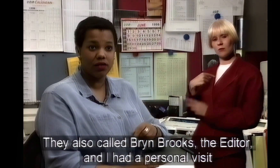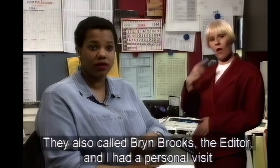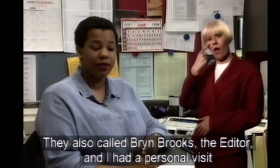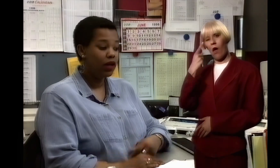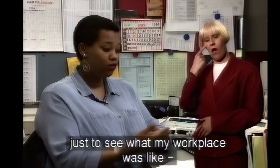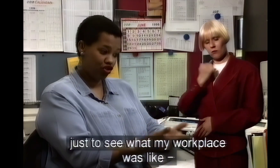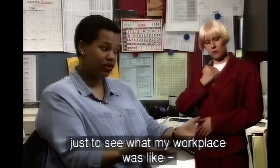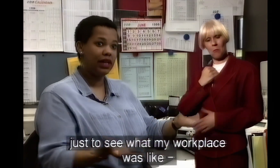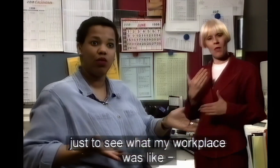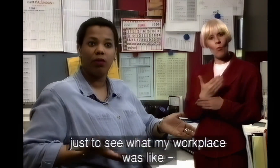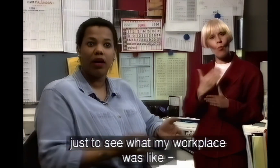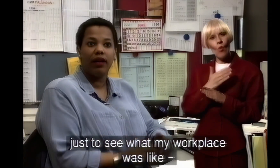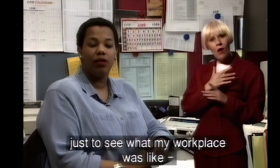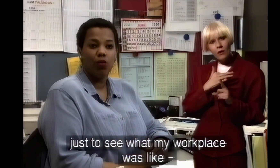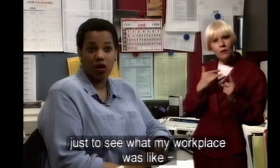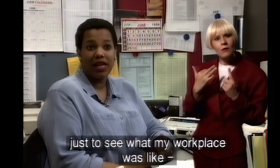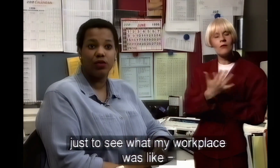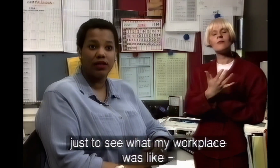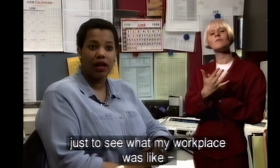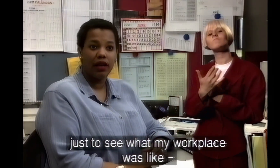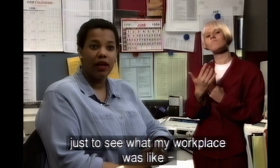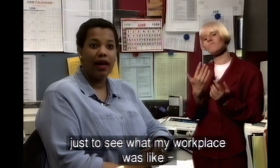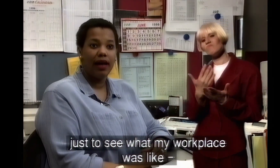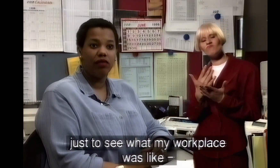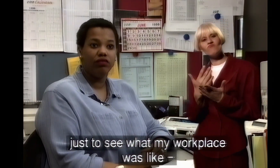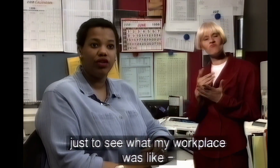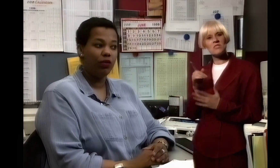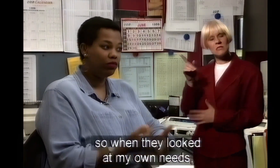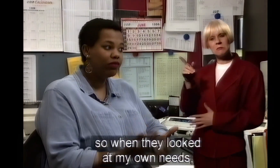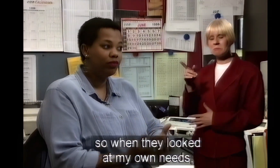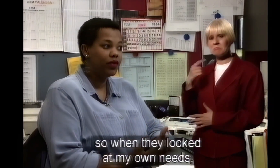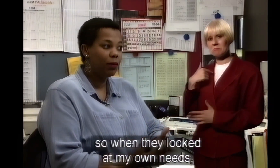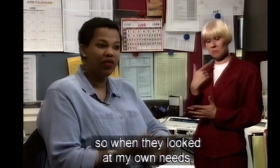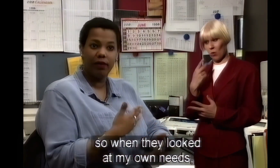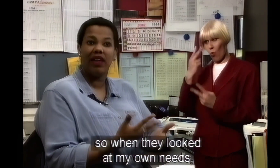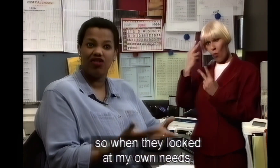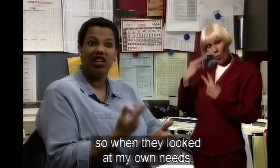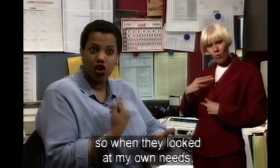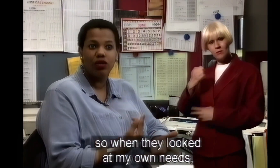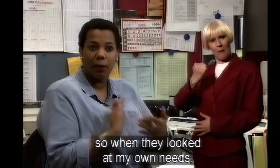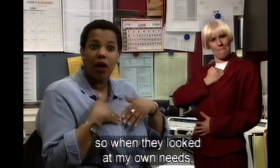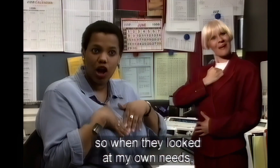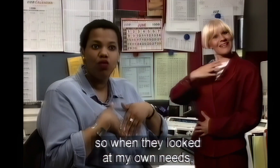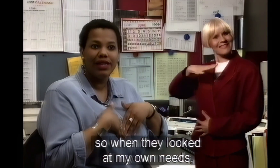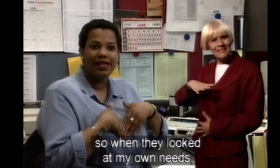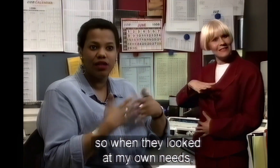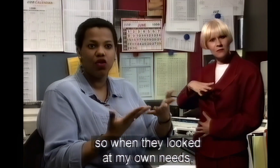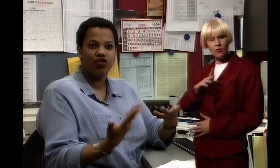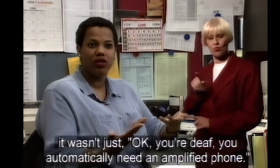person, just to see what my workplace was like. You know, and they actually looked at my own needs. It wasn't just,